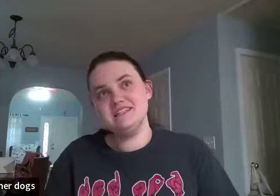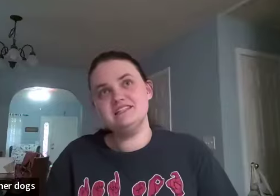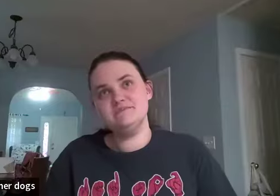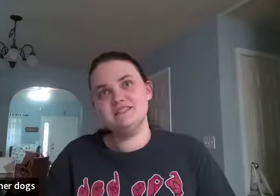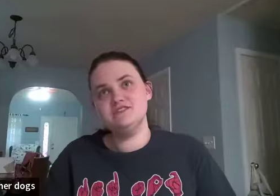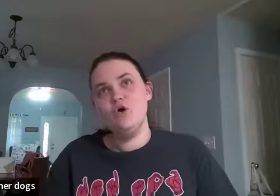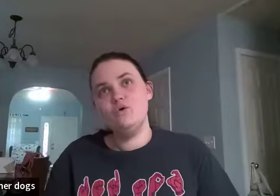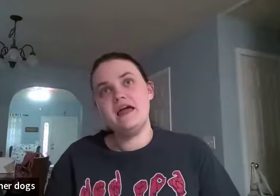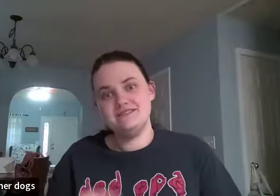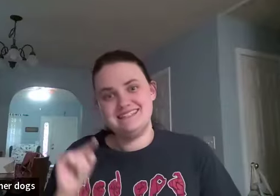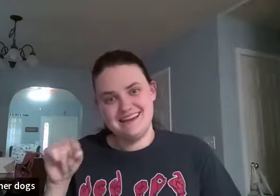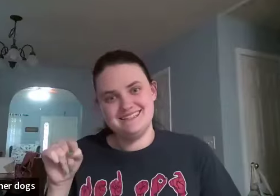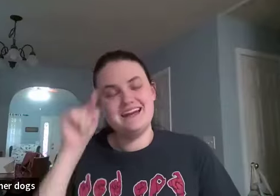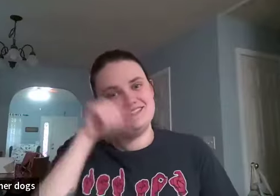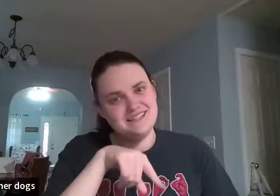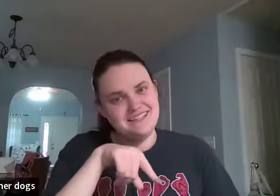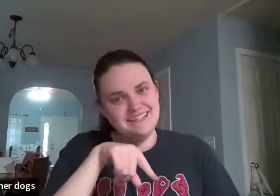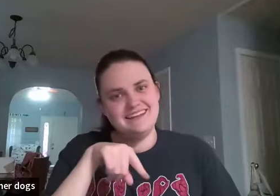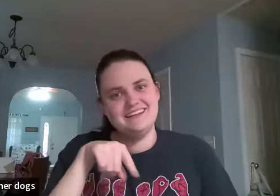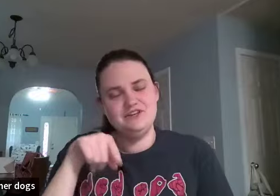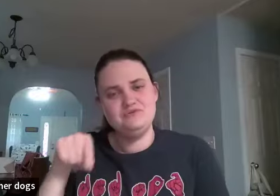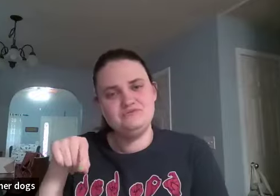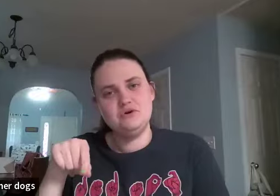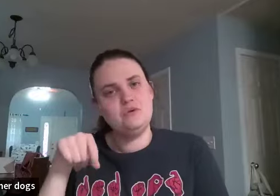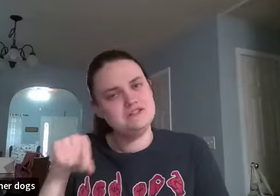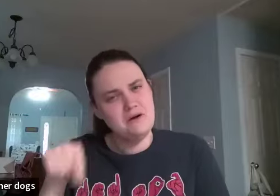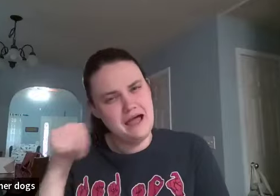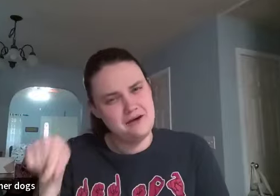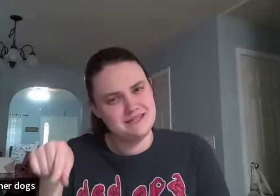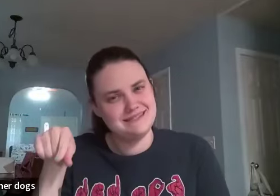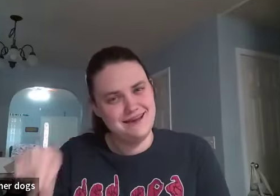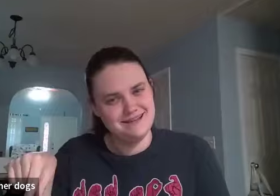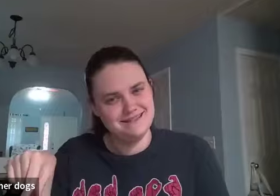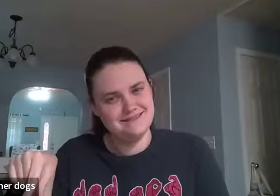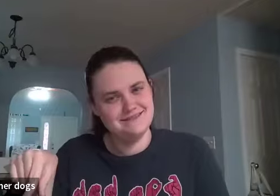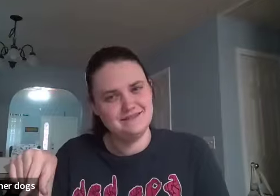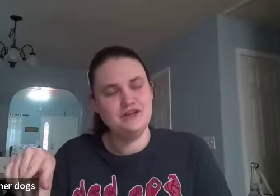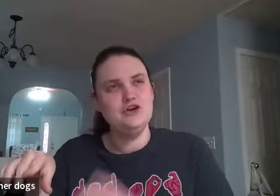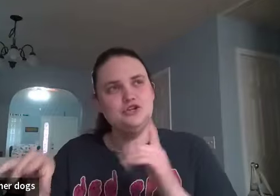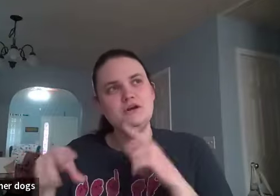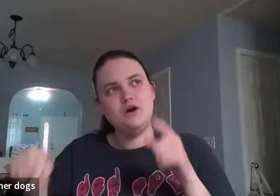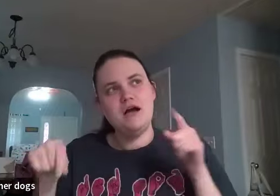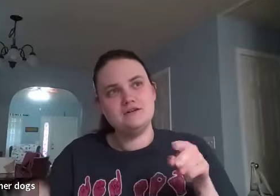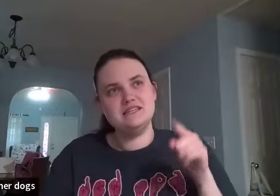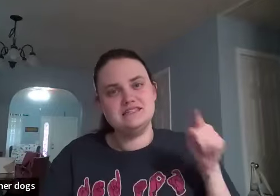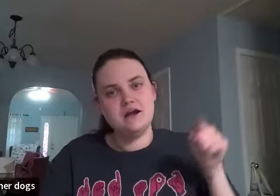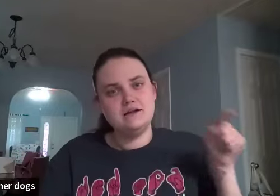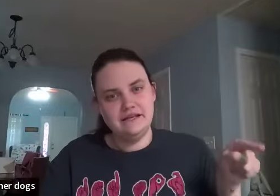sense it does make sense. Well, that house is nice. That house is clean. Like you don't always call a house that's nice. Like you wouldn't call a house that's not